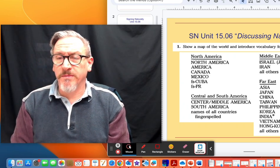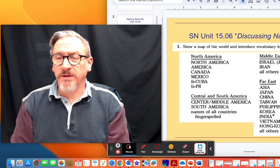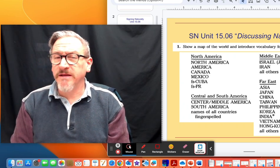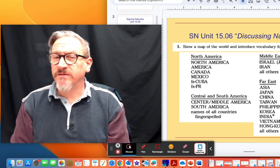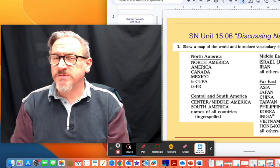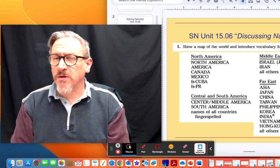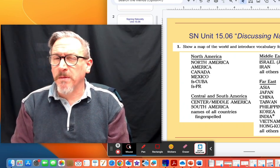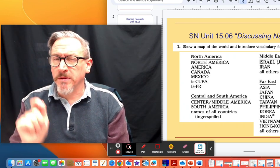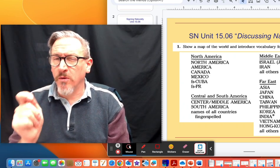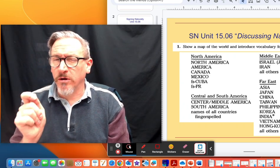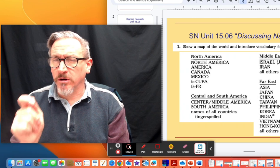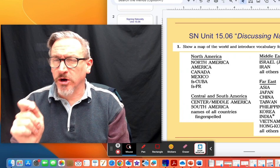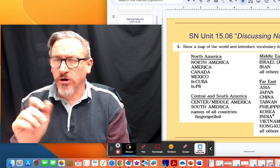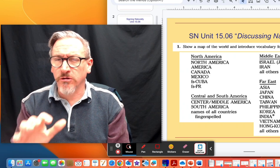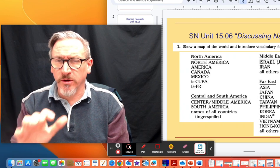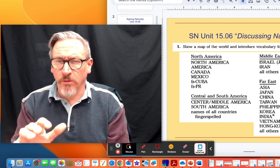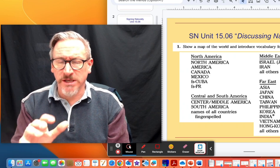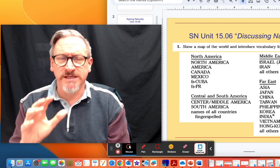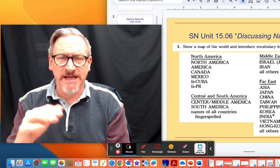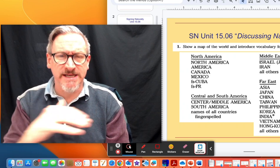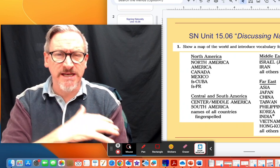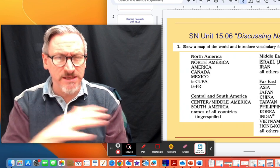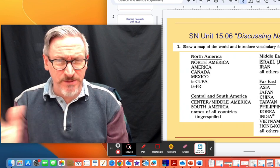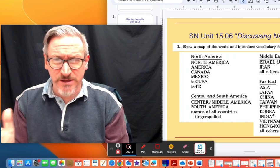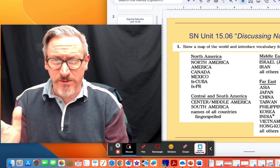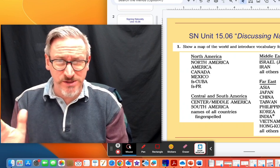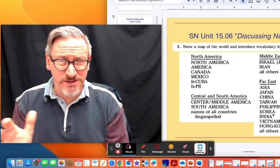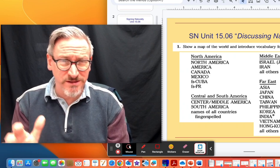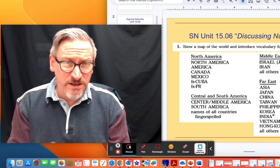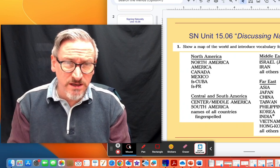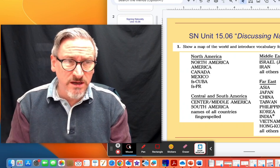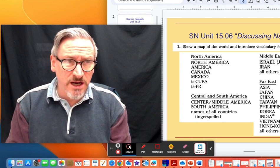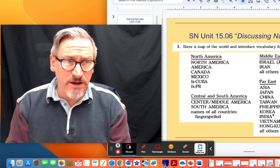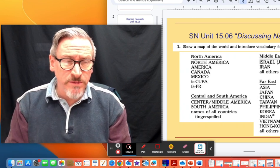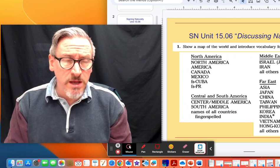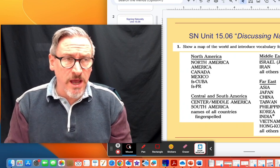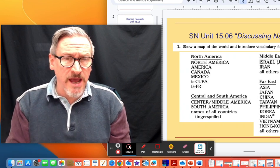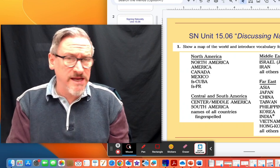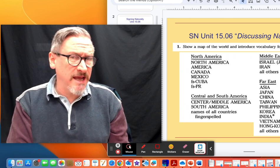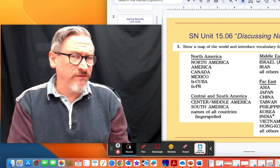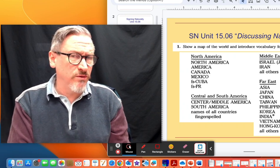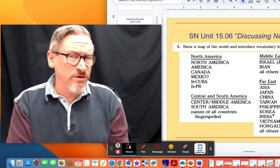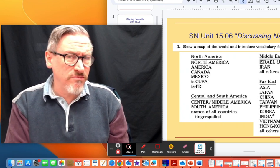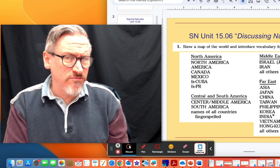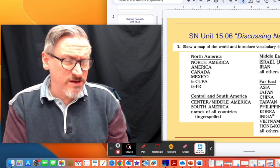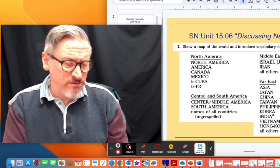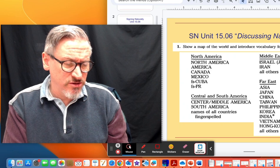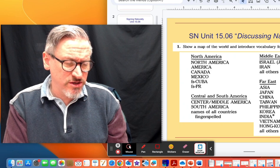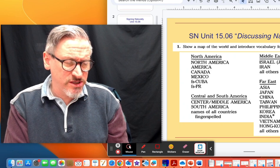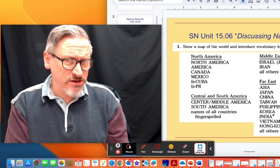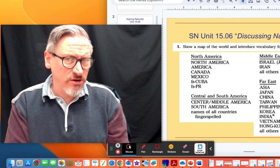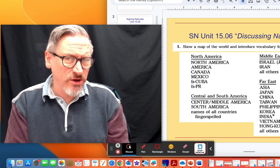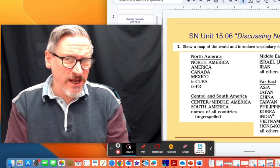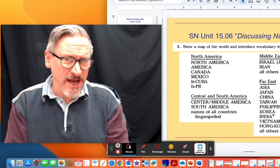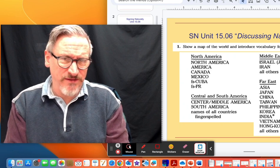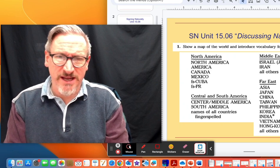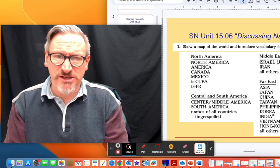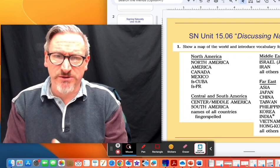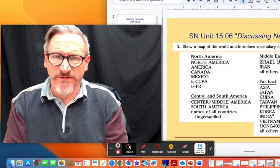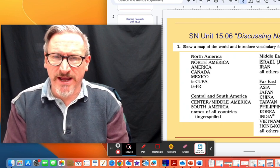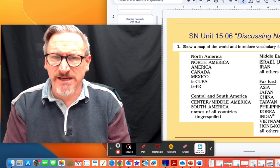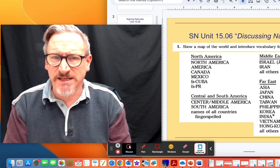but I believe there's probably more current ones. That tends to be the most. If you start looking